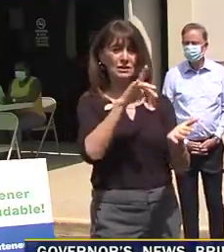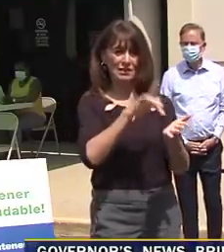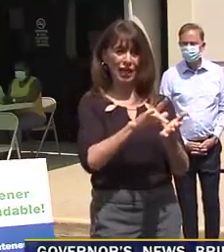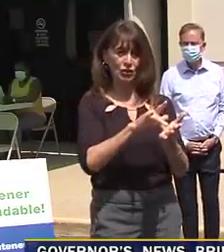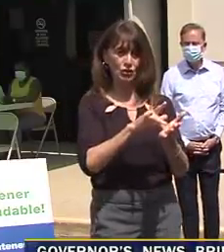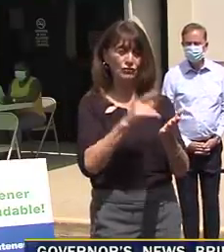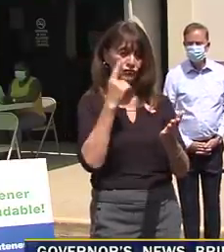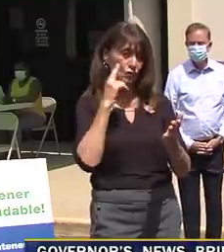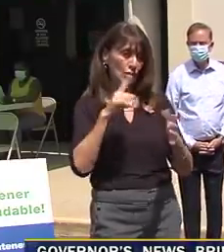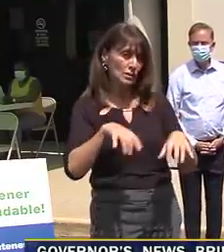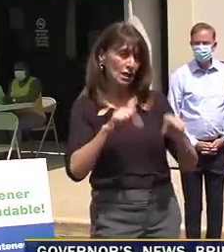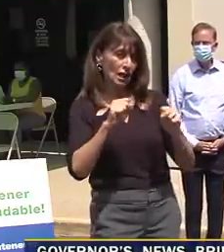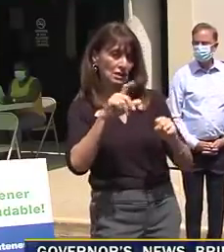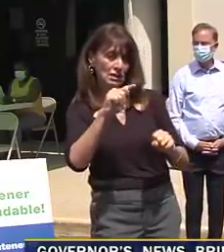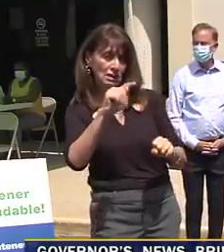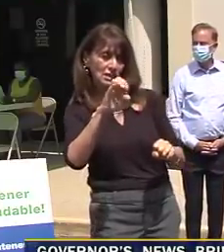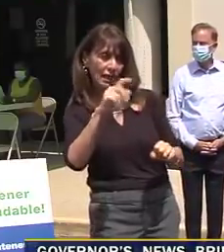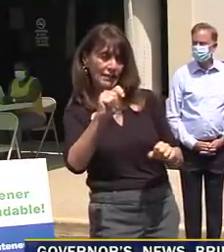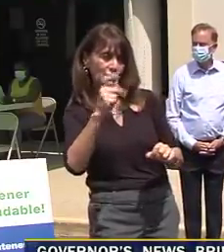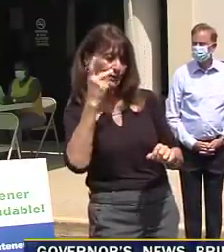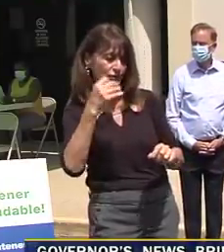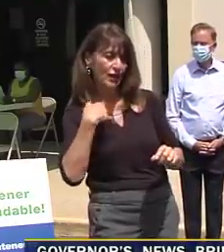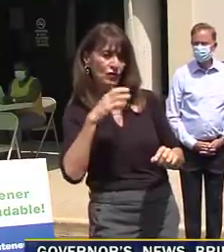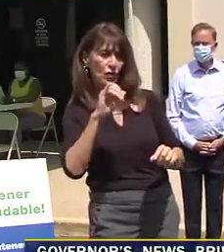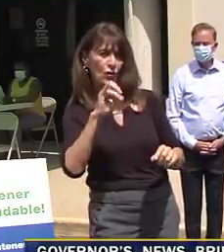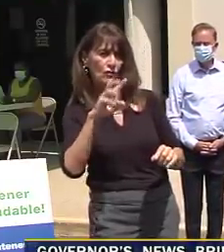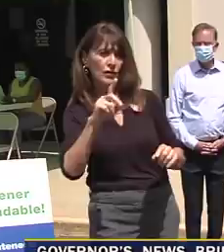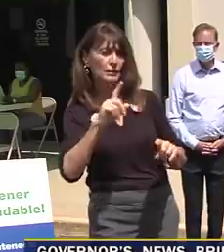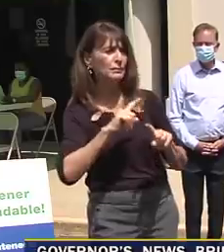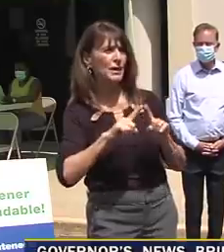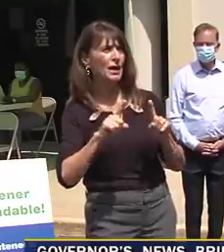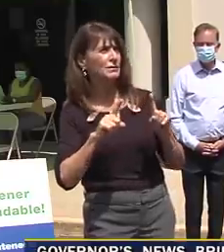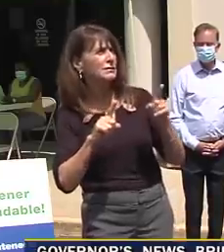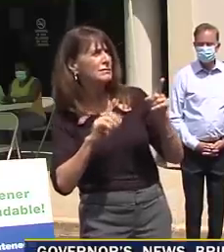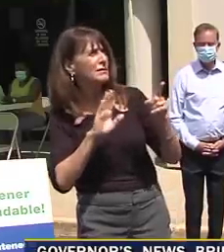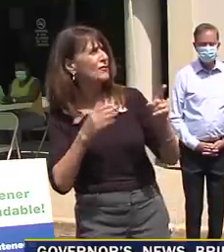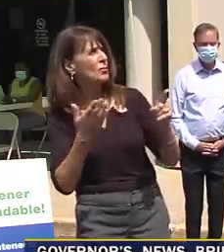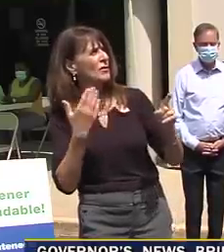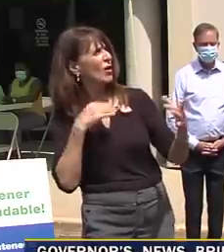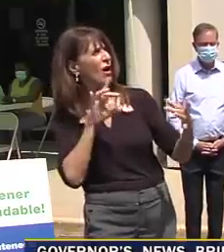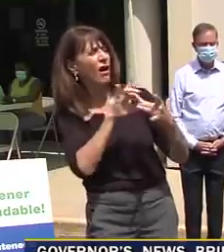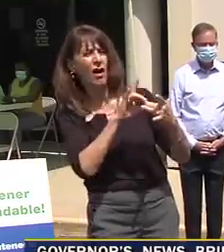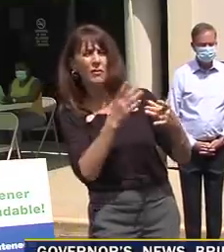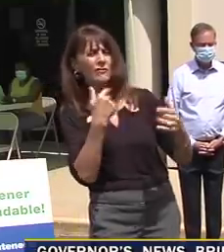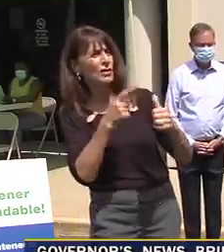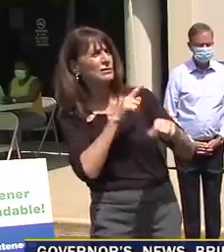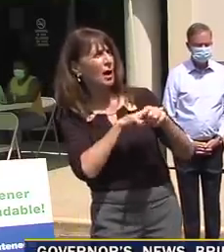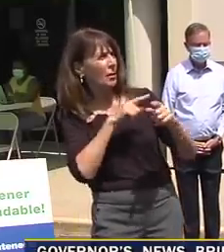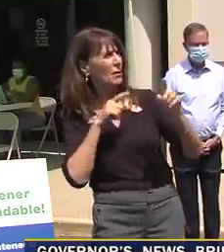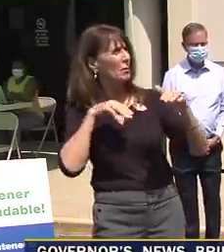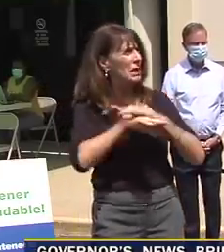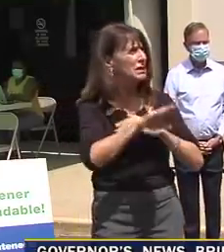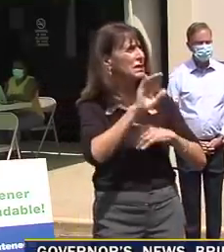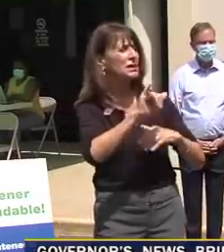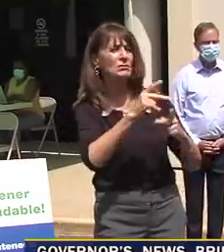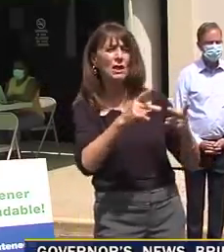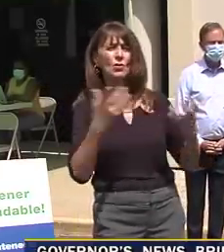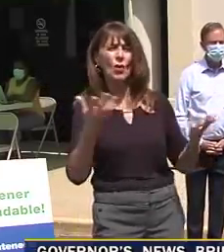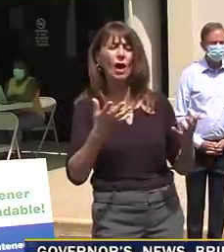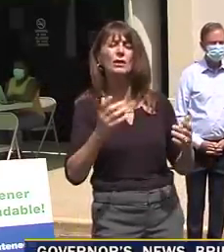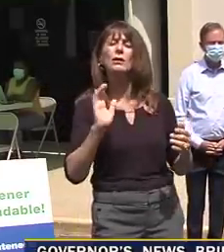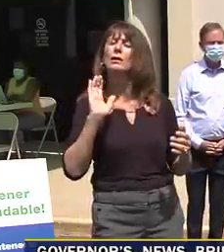get tested and you don't already have a trusted relationship with the health center, you will